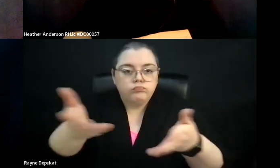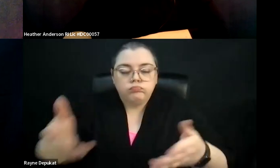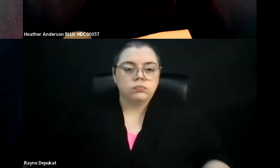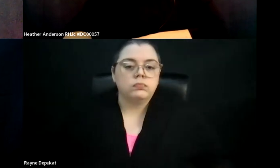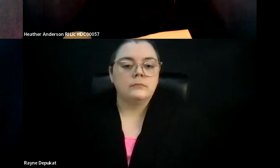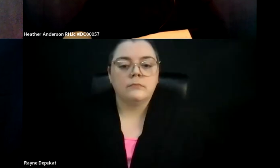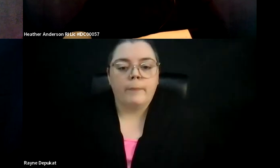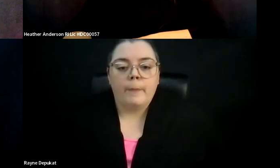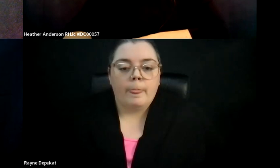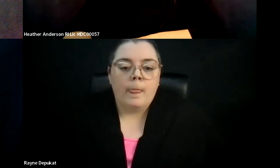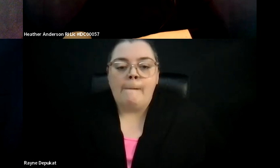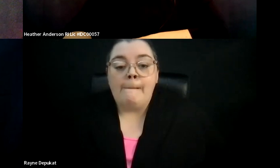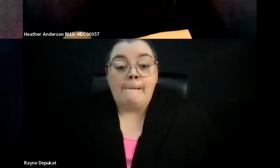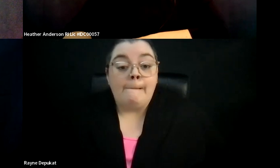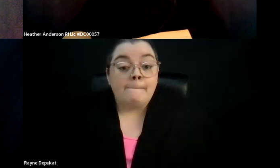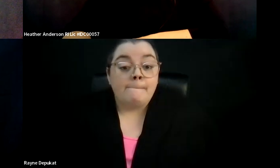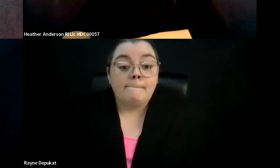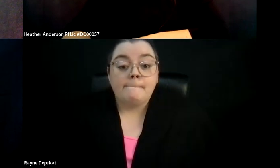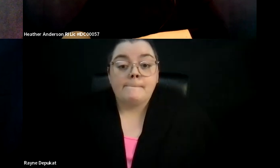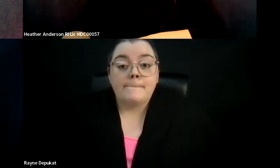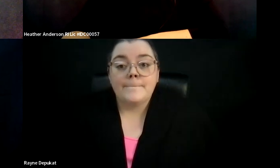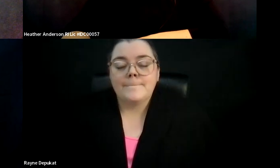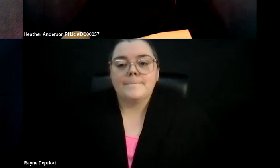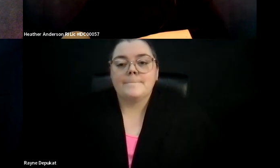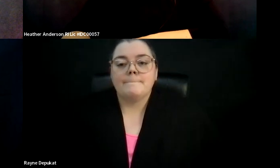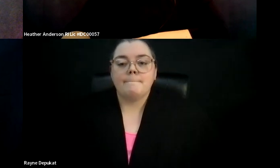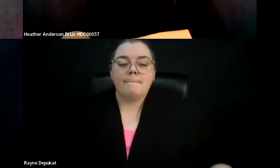vote yes or no in regards to the chat for this meeting.